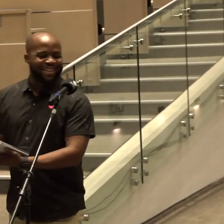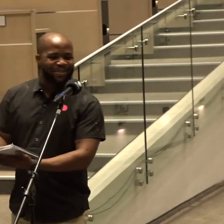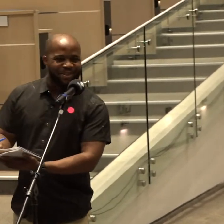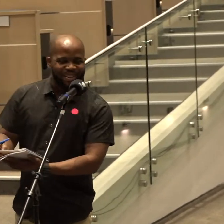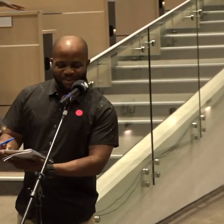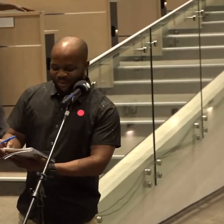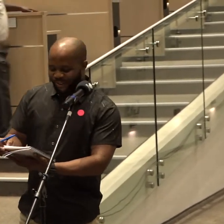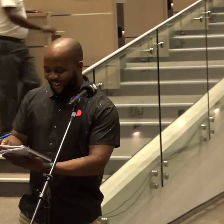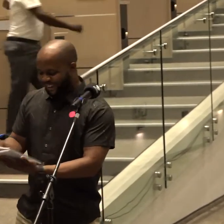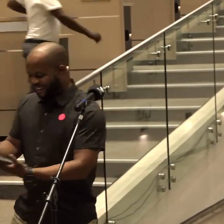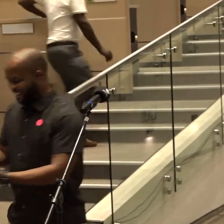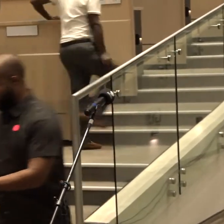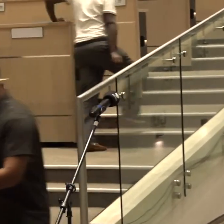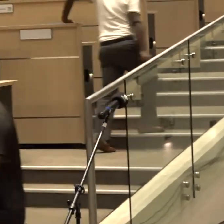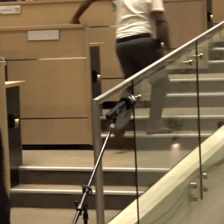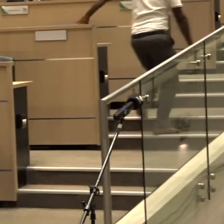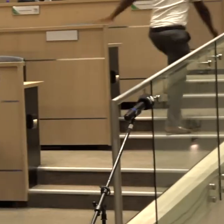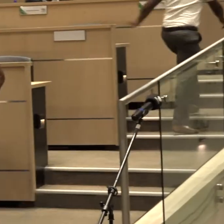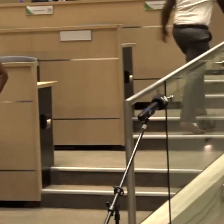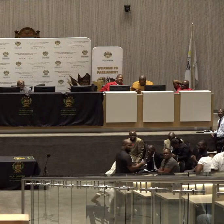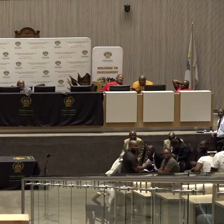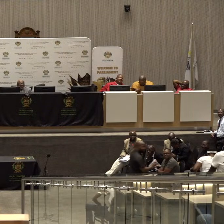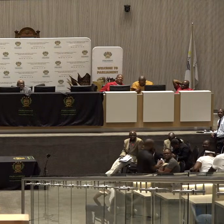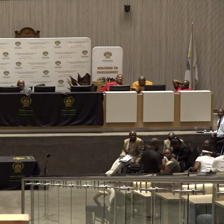thank you thank you